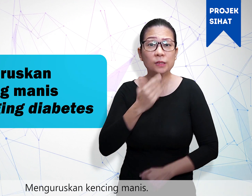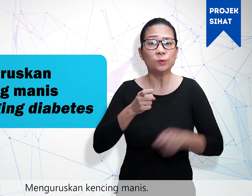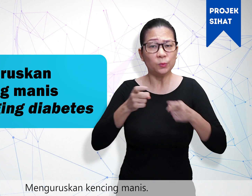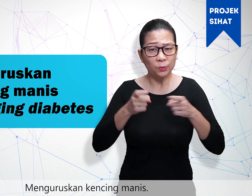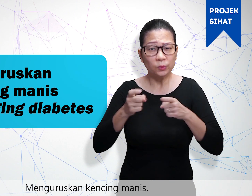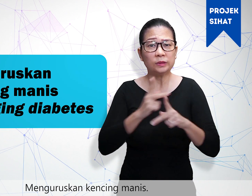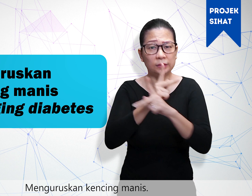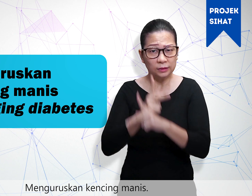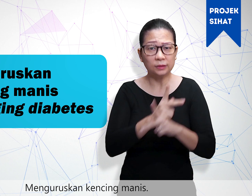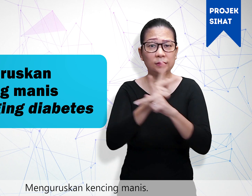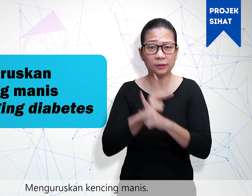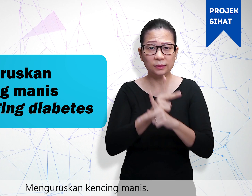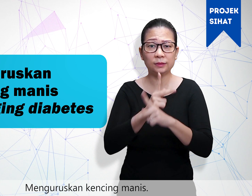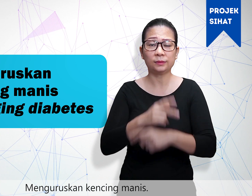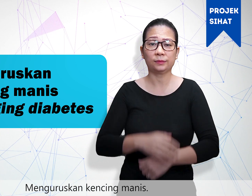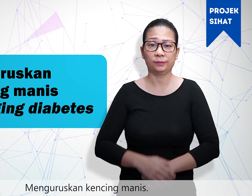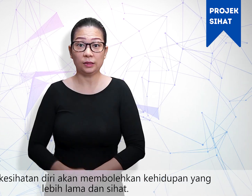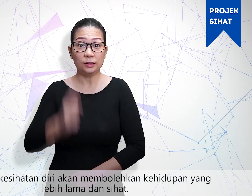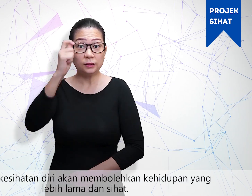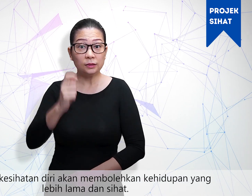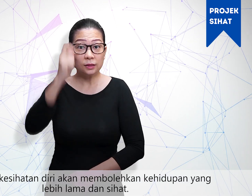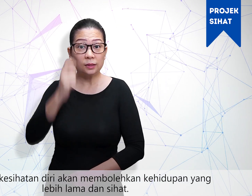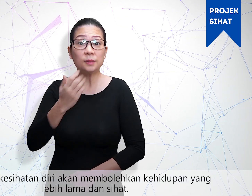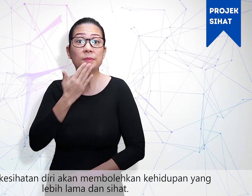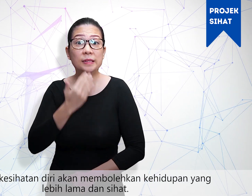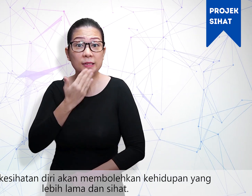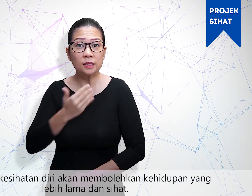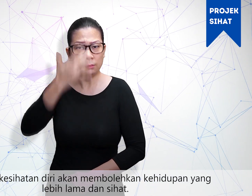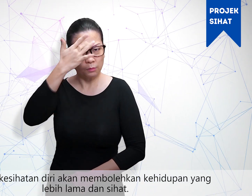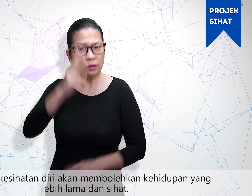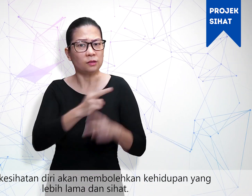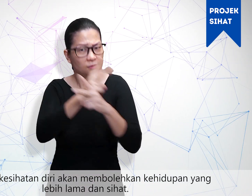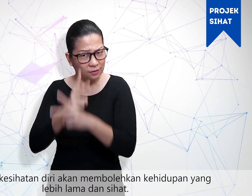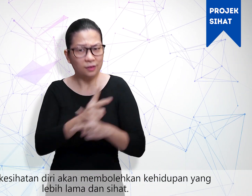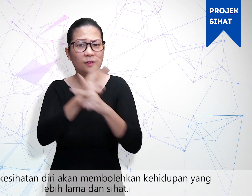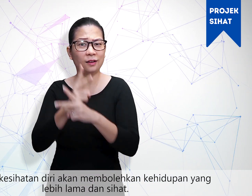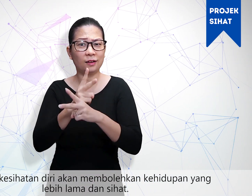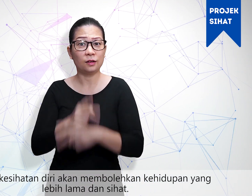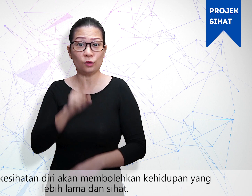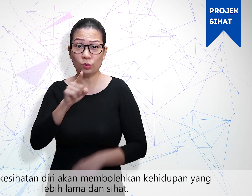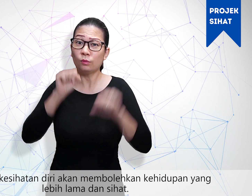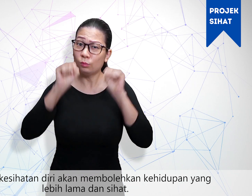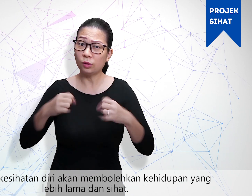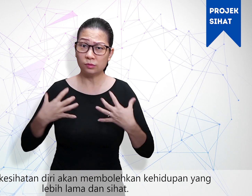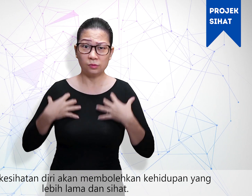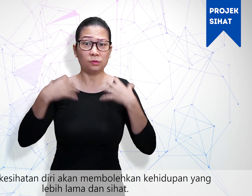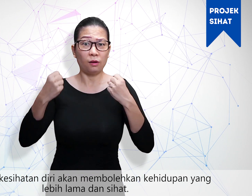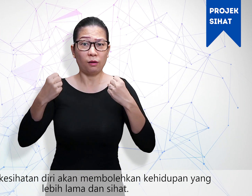Managing diabetes. Taking care of diabetes will help you live a longer